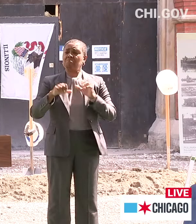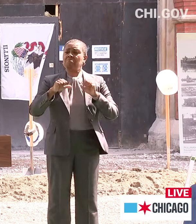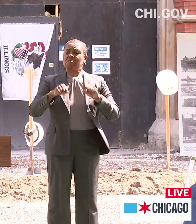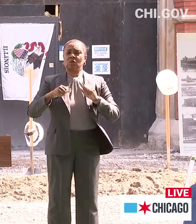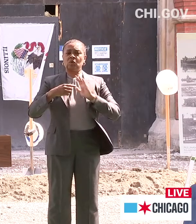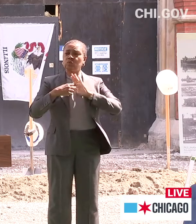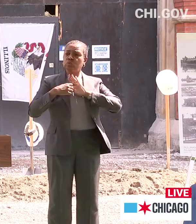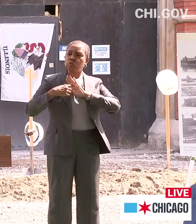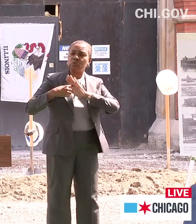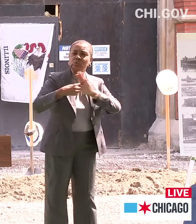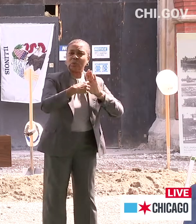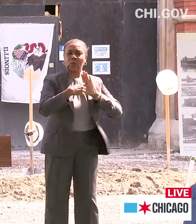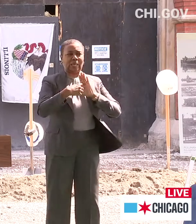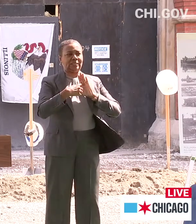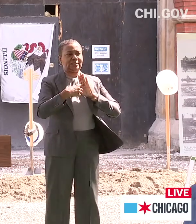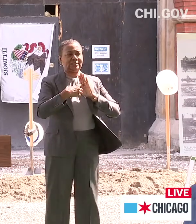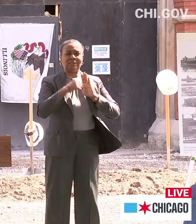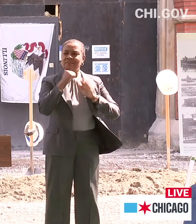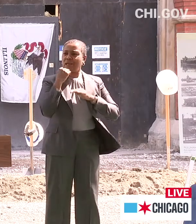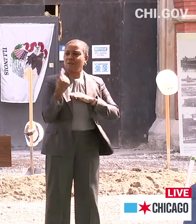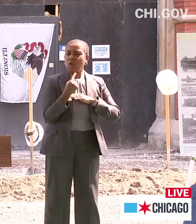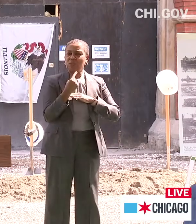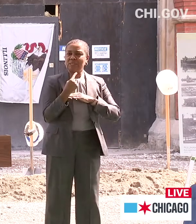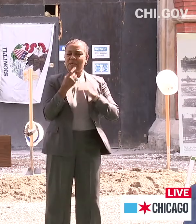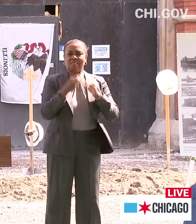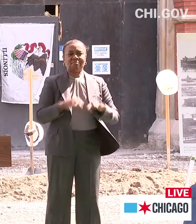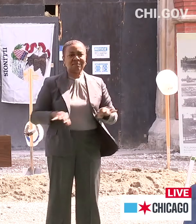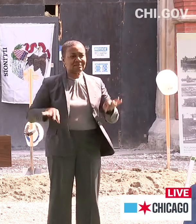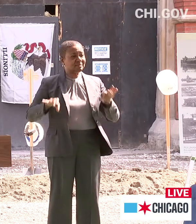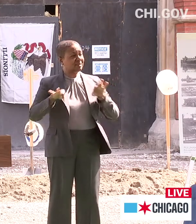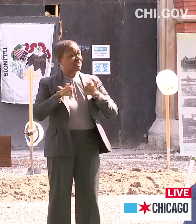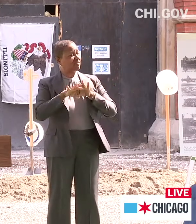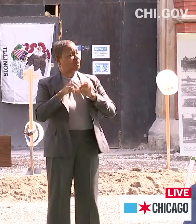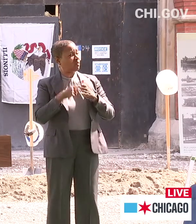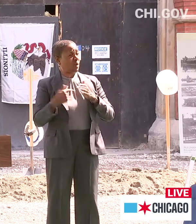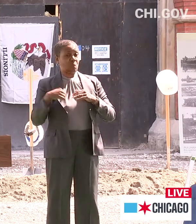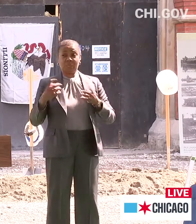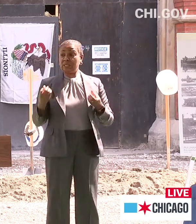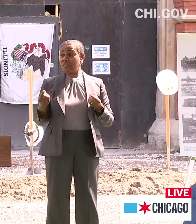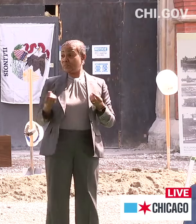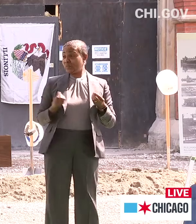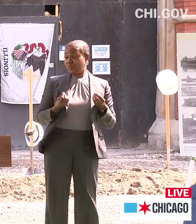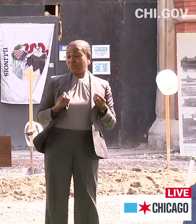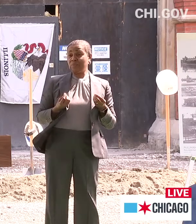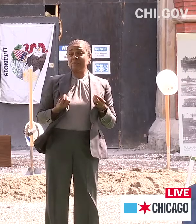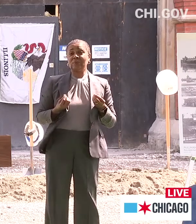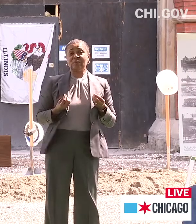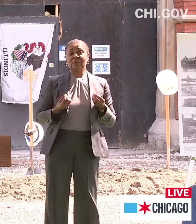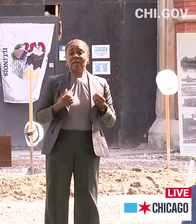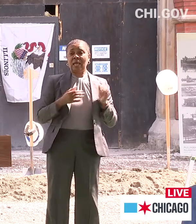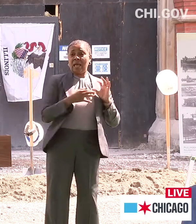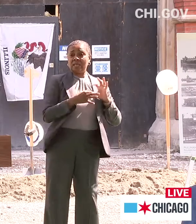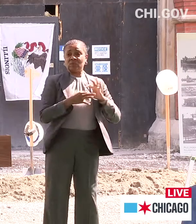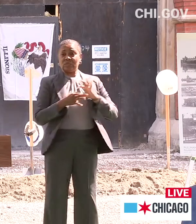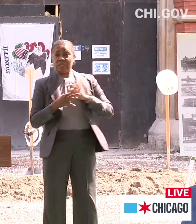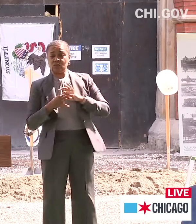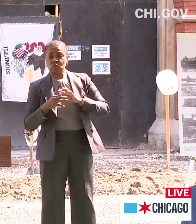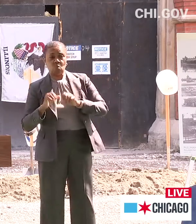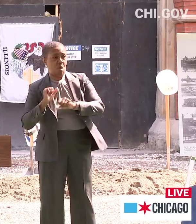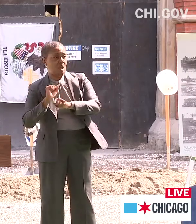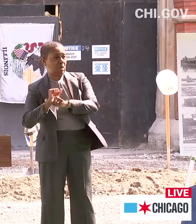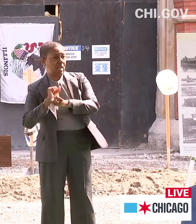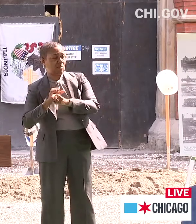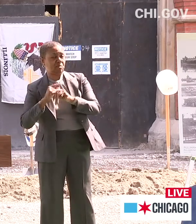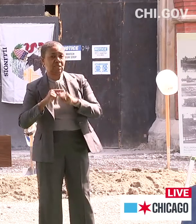to showcase not only the significance for what we do as it relates to labor and